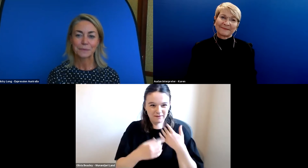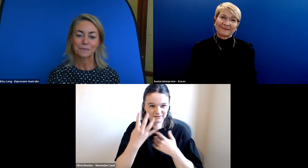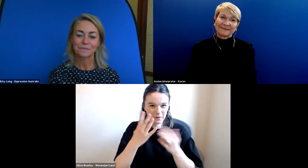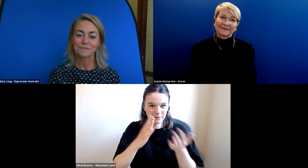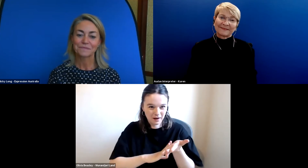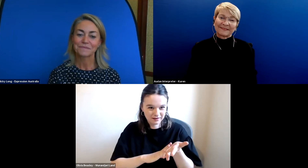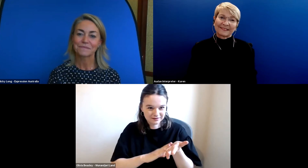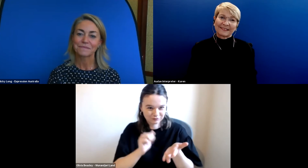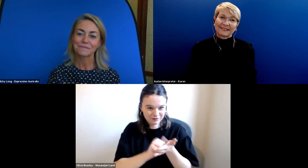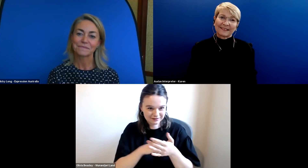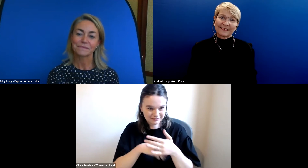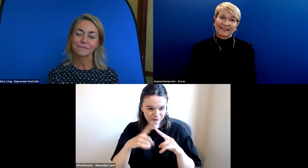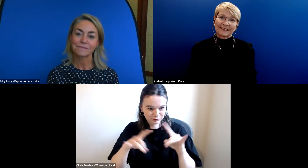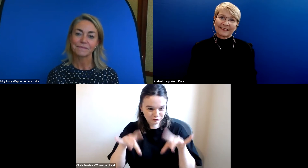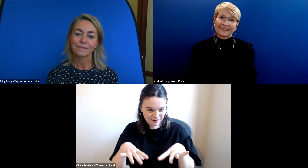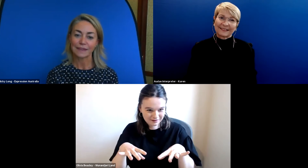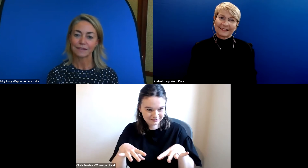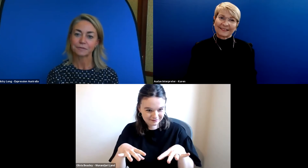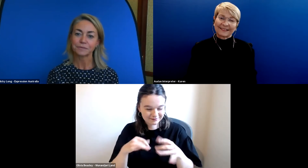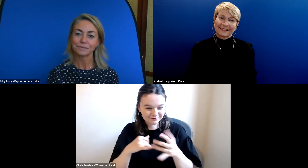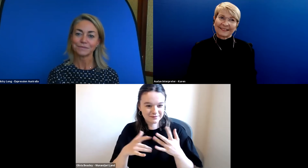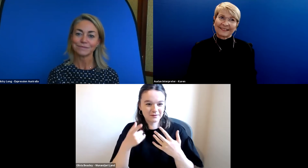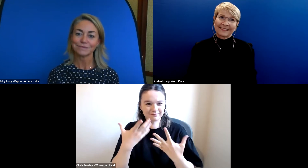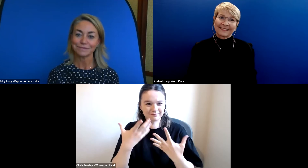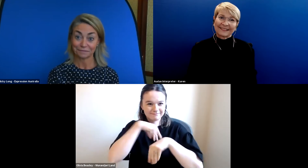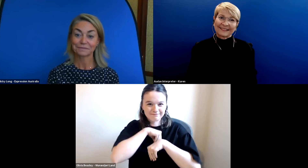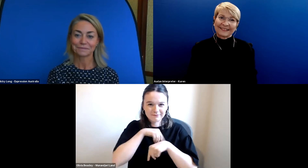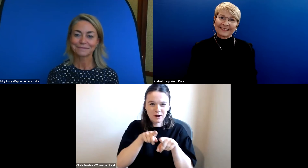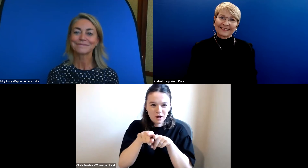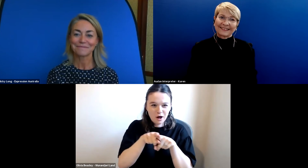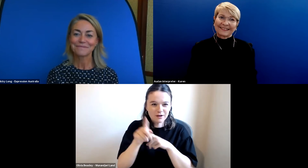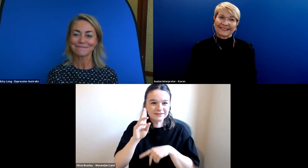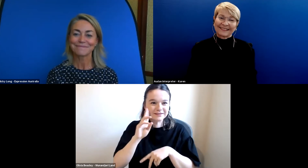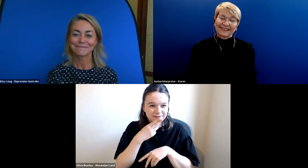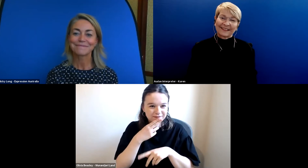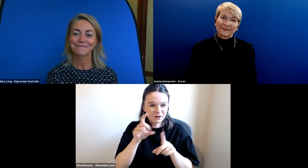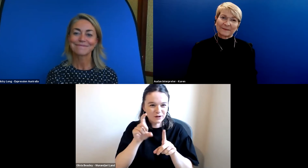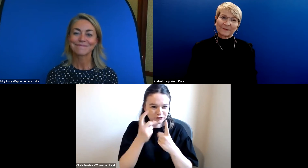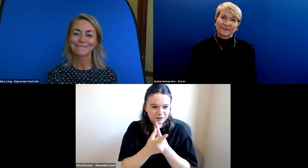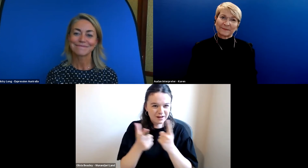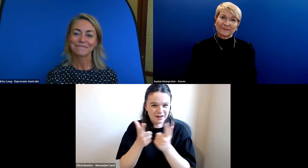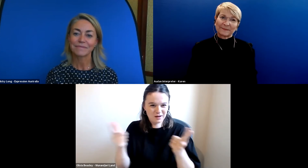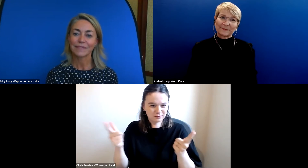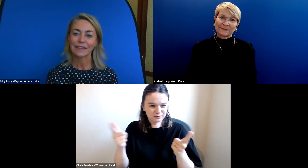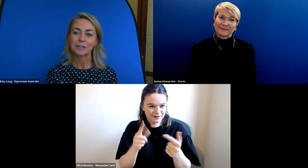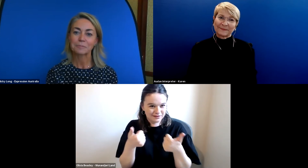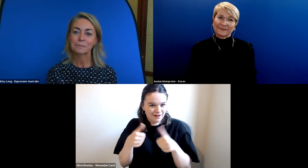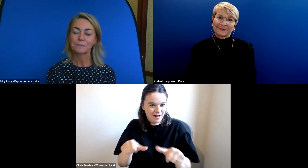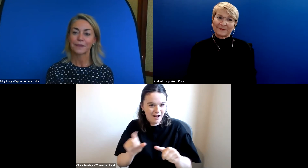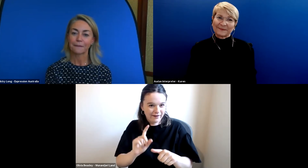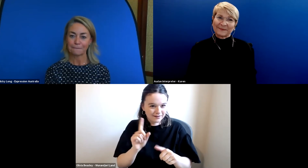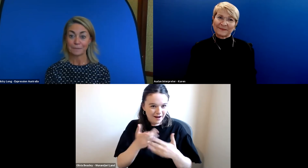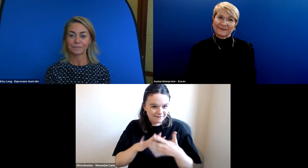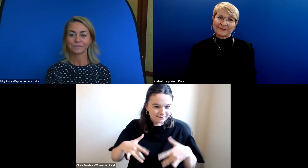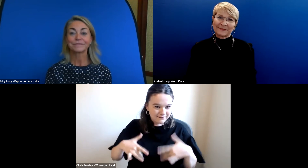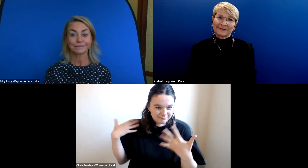That sounds good. And you've only been at Expression for 4 months, am I right? So it looks like you've been learning a lot about